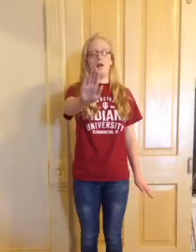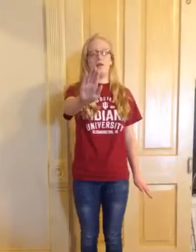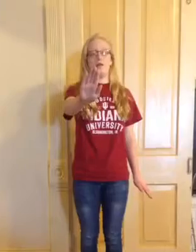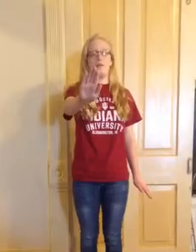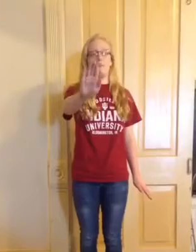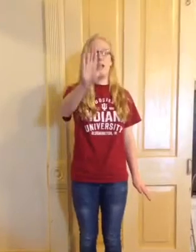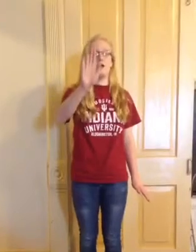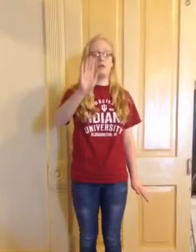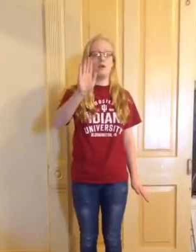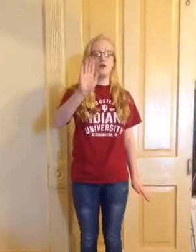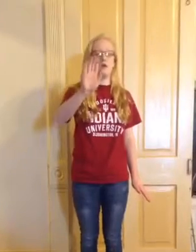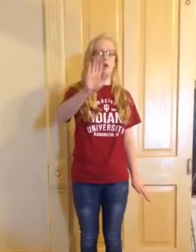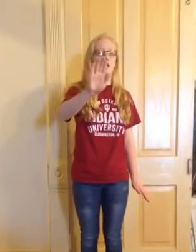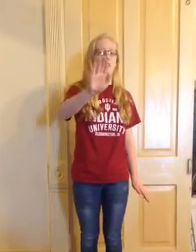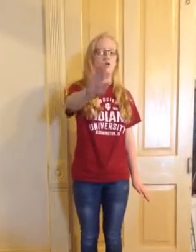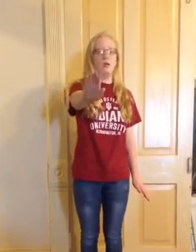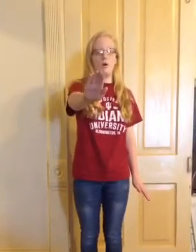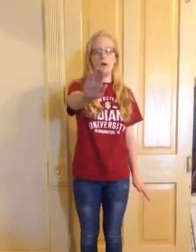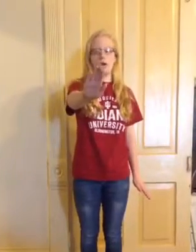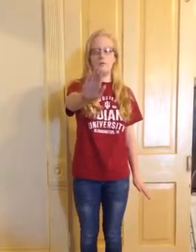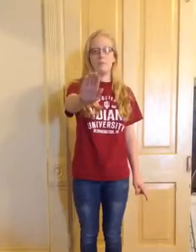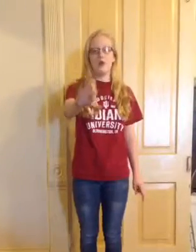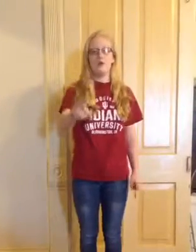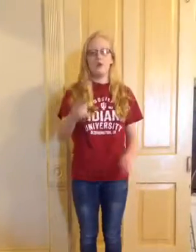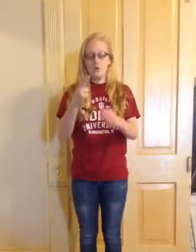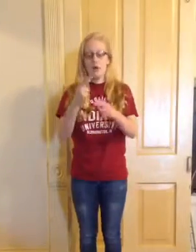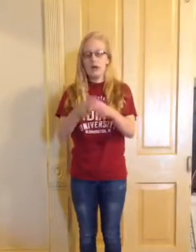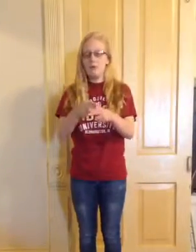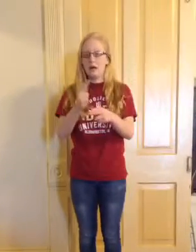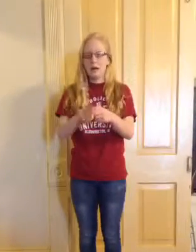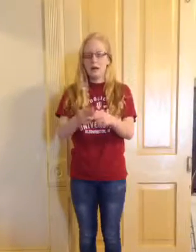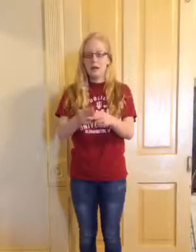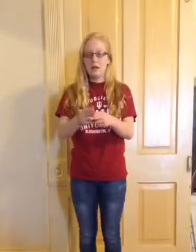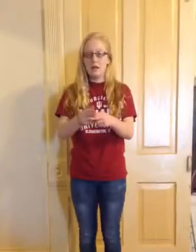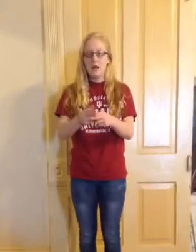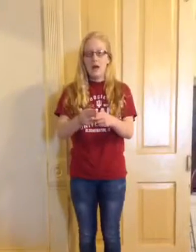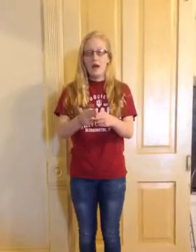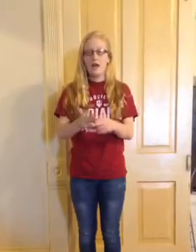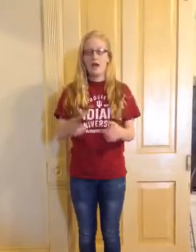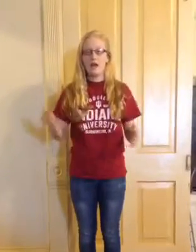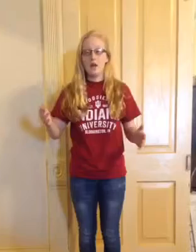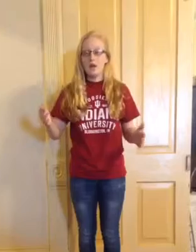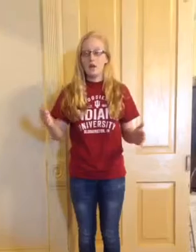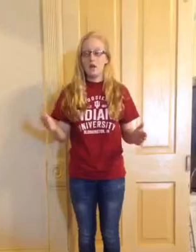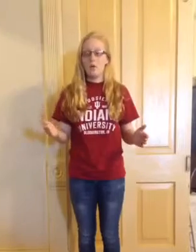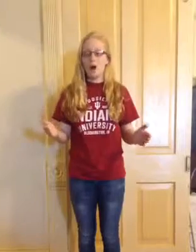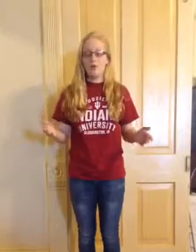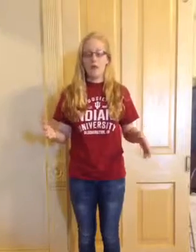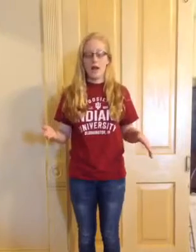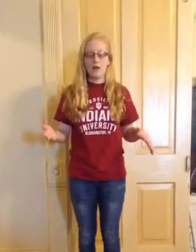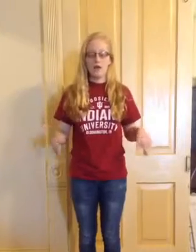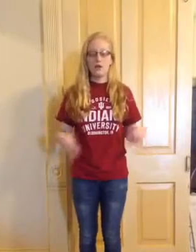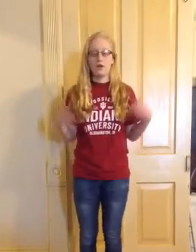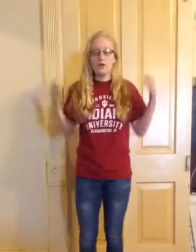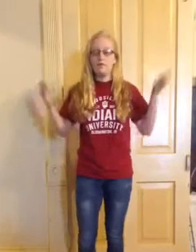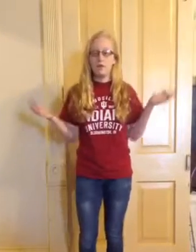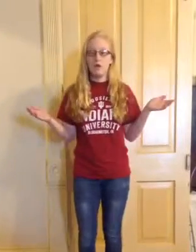is. And then, so it's your, then you do name again, and then you have like, you're a little